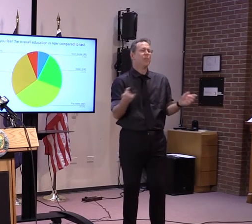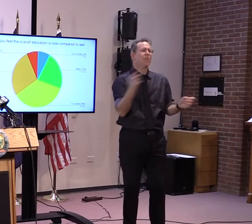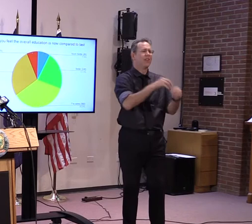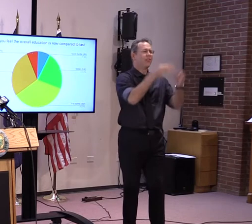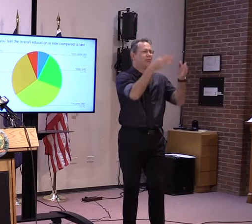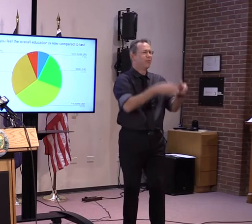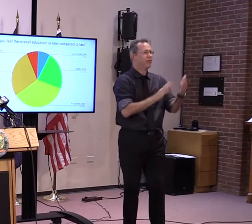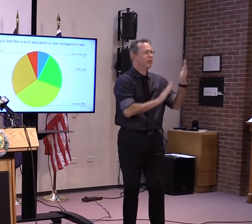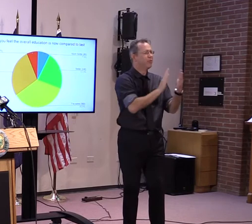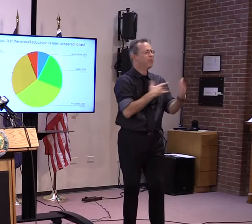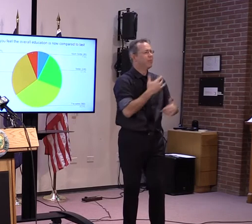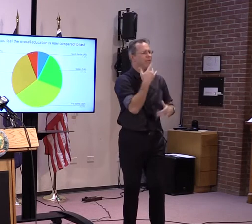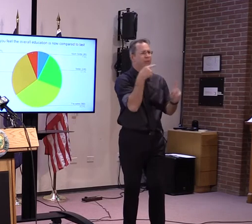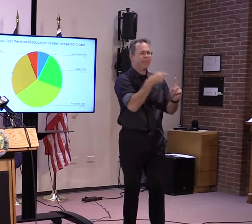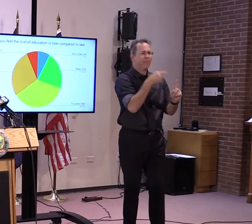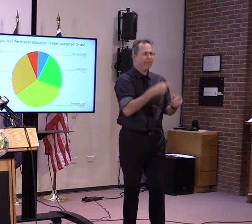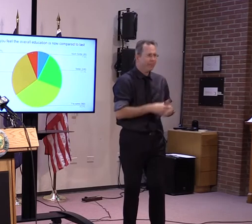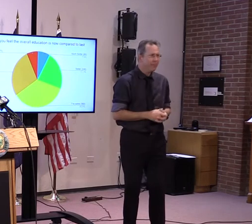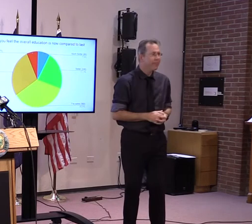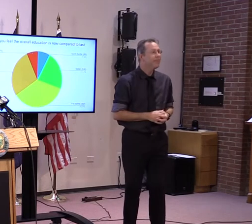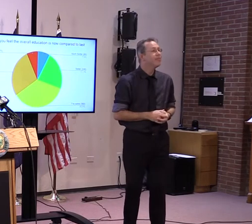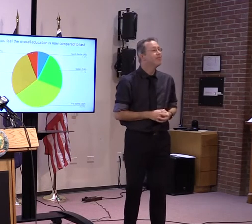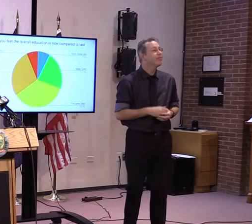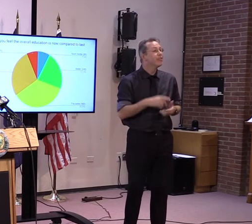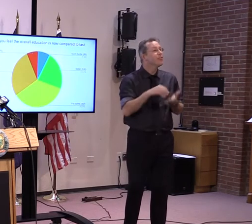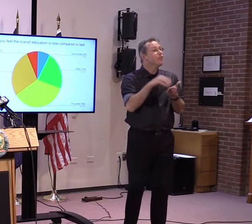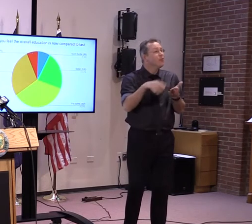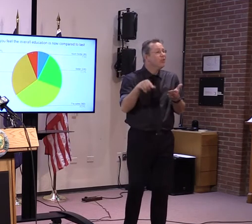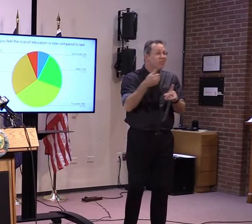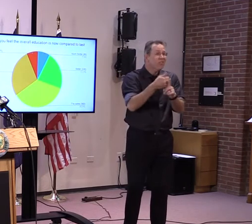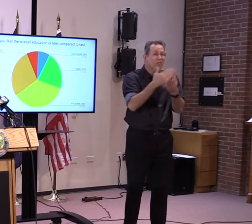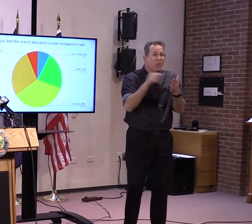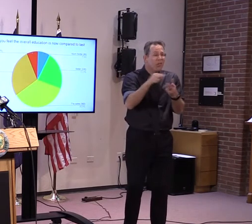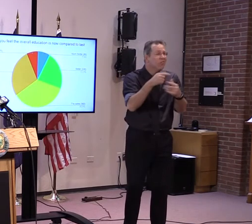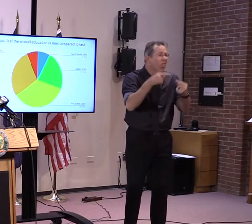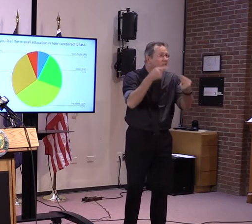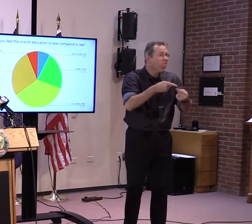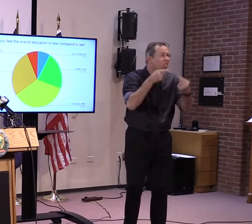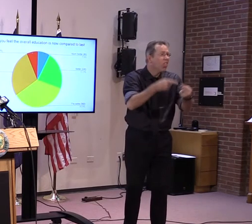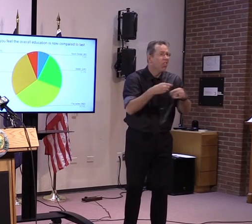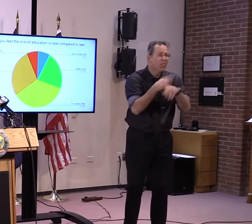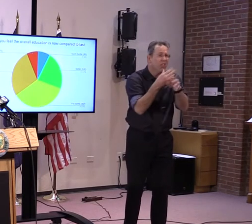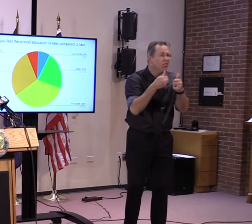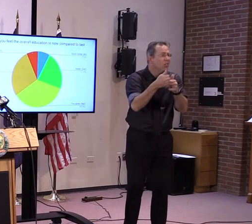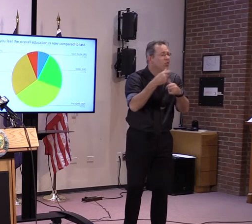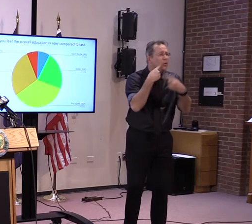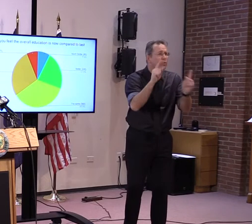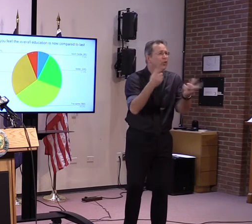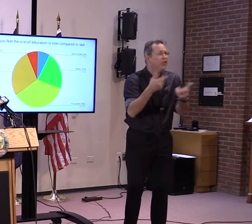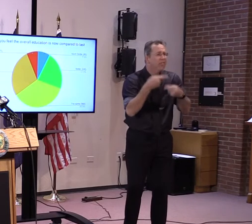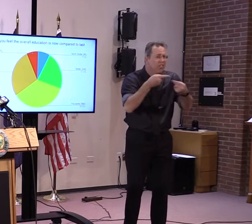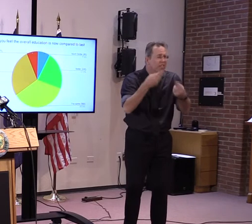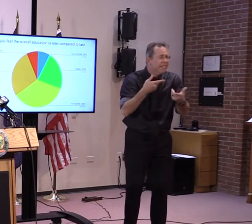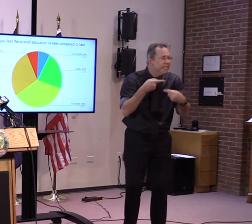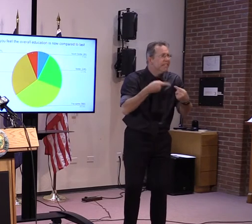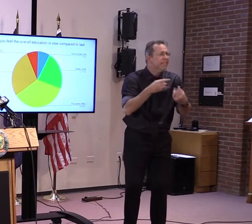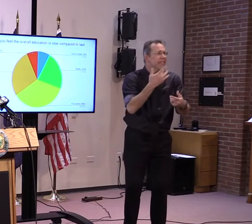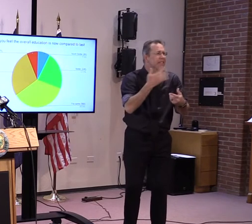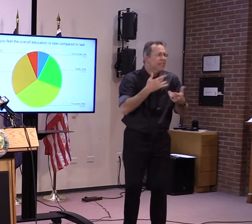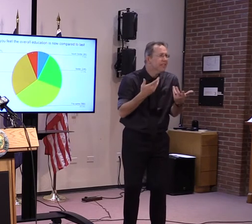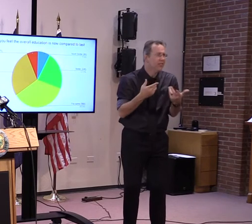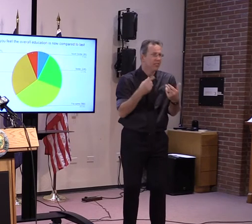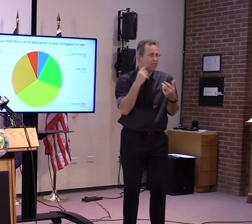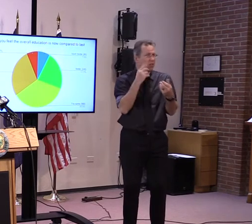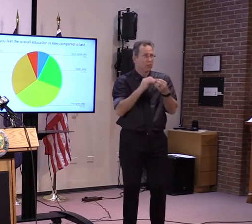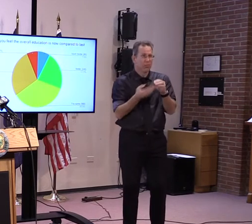school. Students are struggling to do online learning. They're saying it's worse and much worse, and there are more